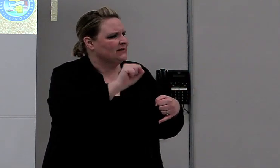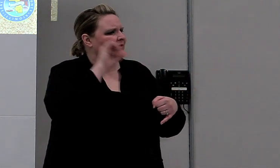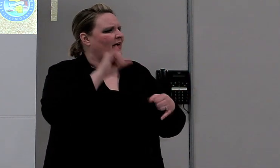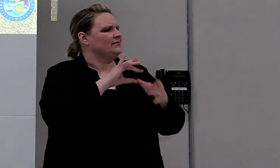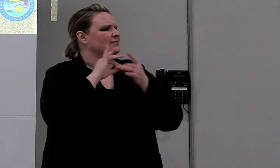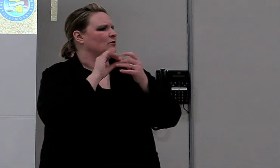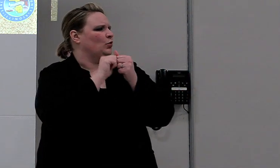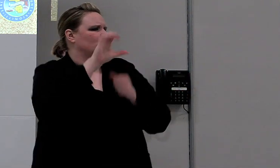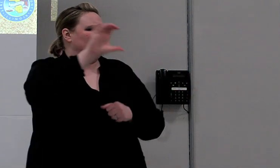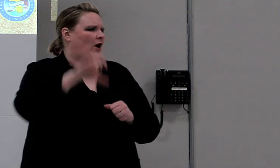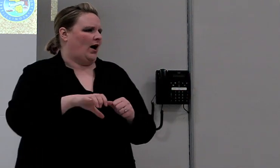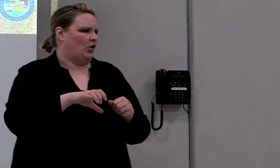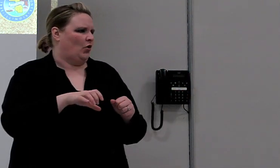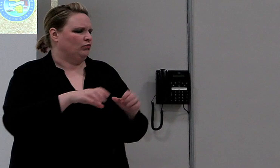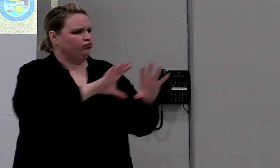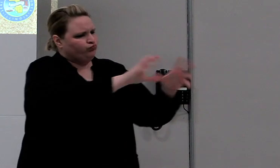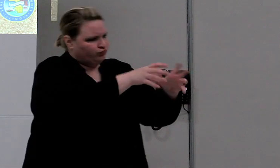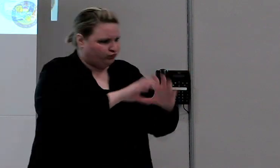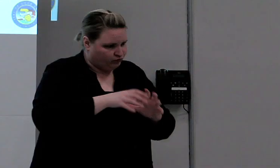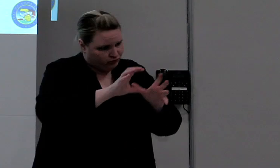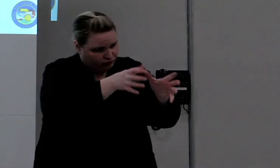Chicago.